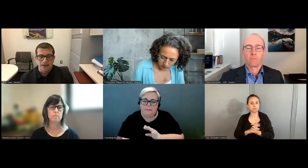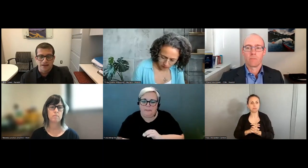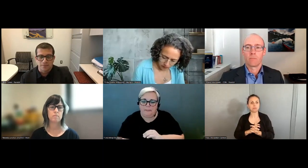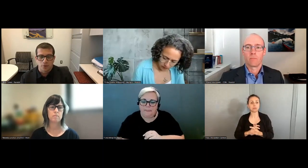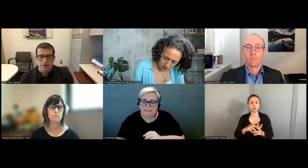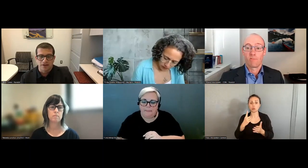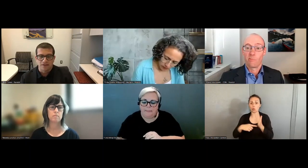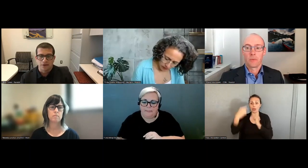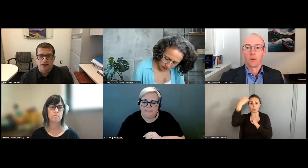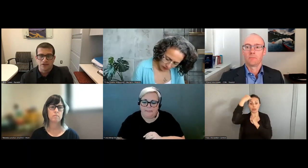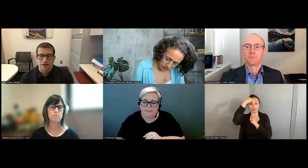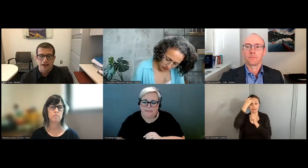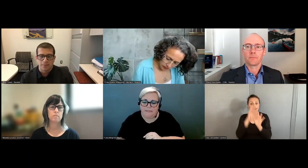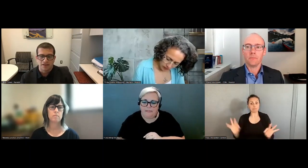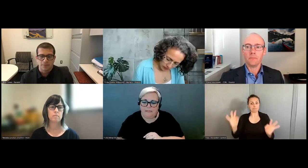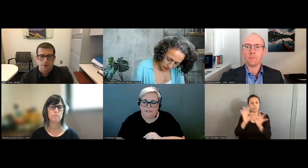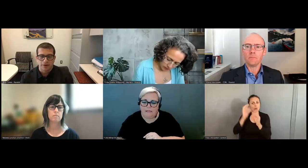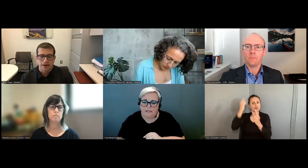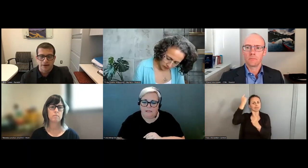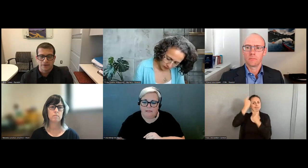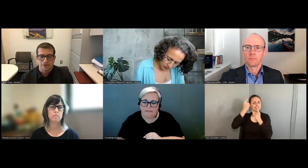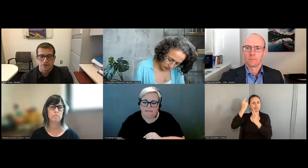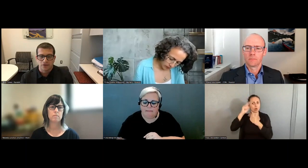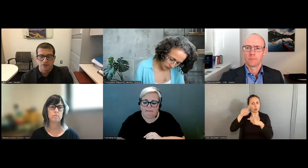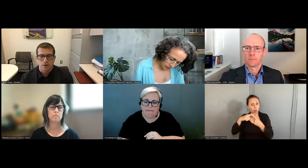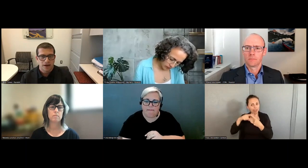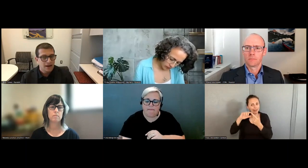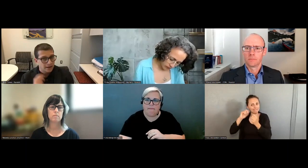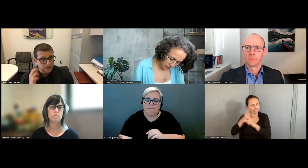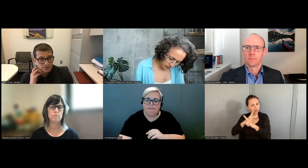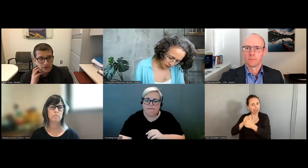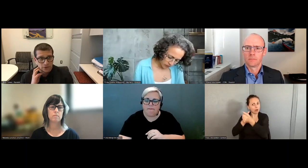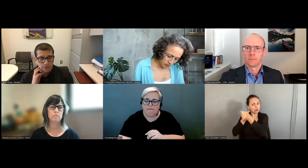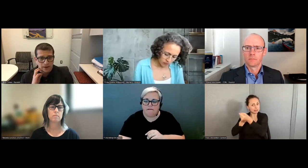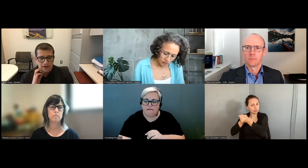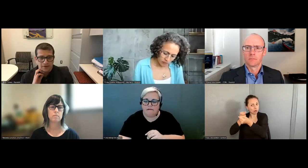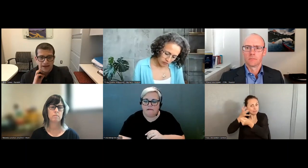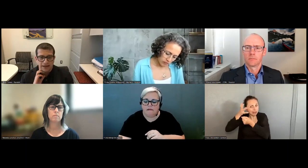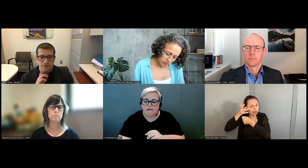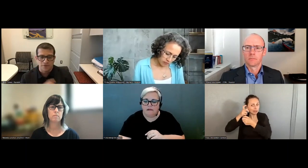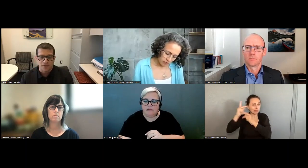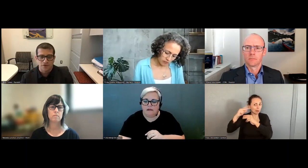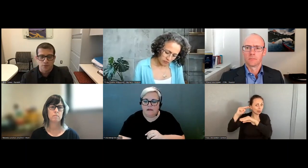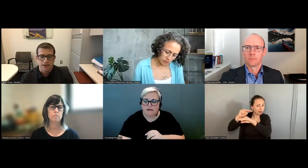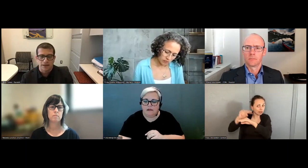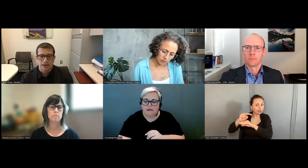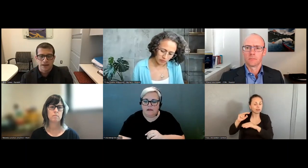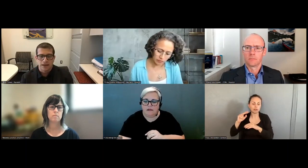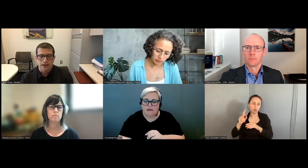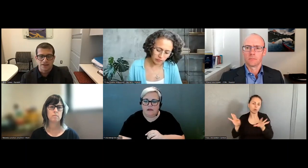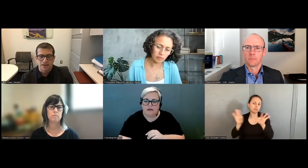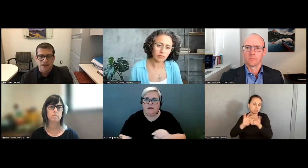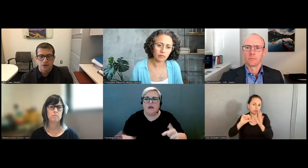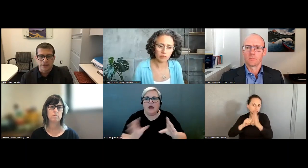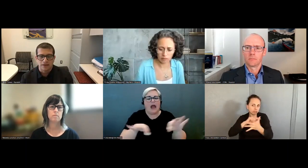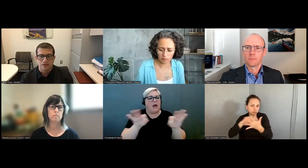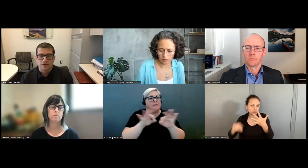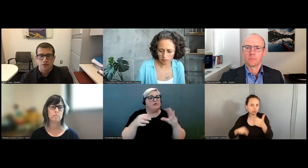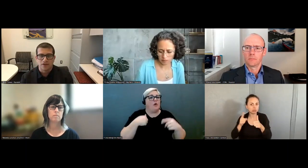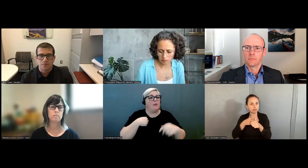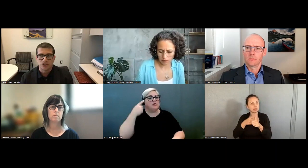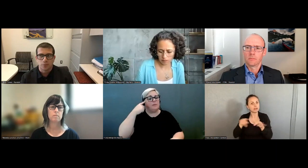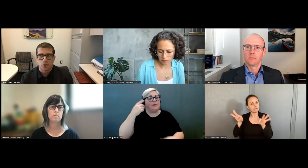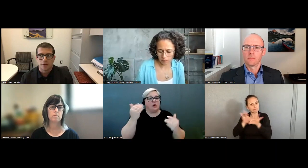do I think is important consideration on how to best support caregivers? Just want to highlight a few high-level items. The first one is I think we